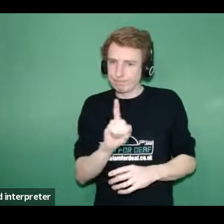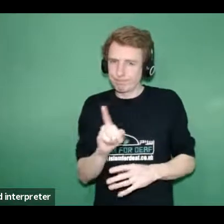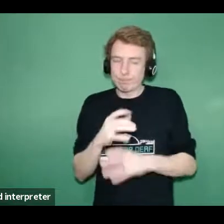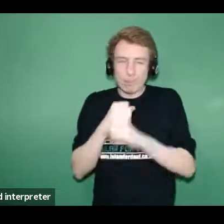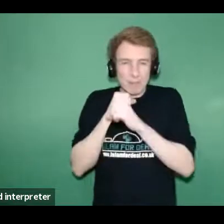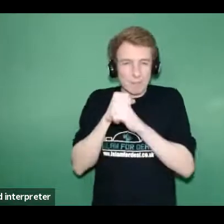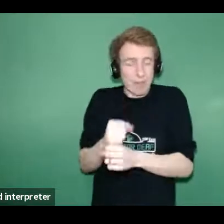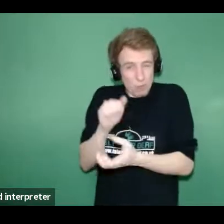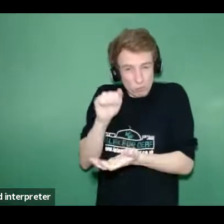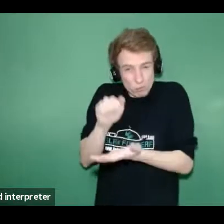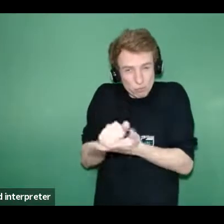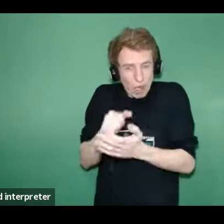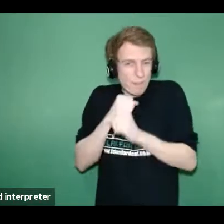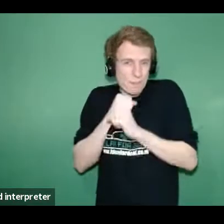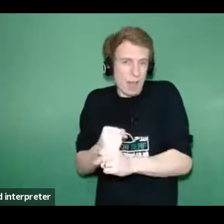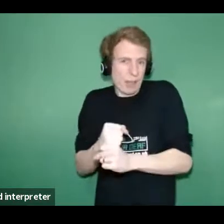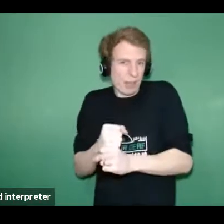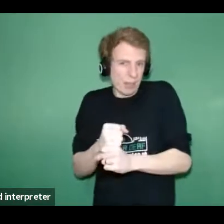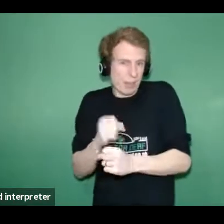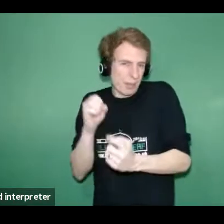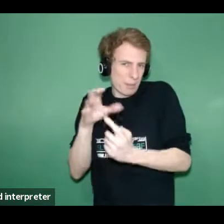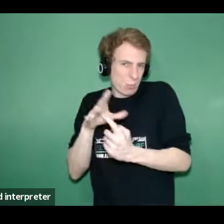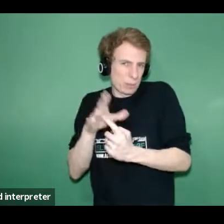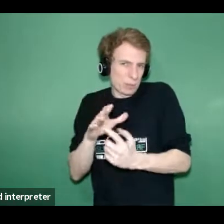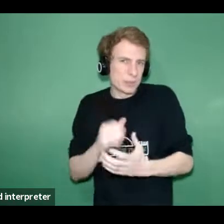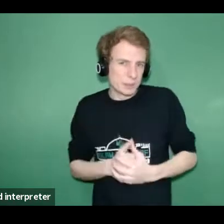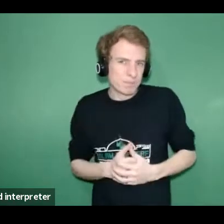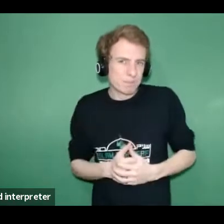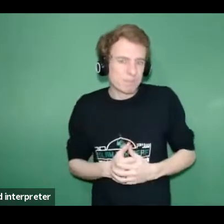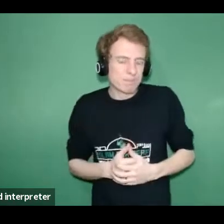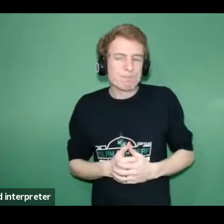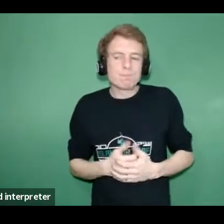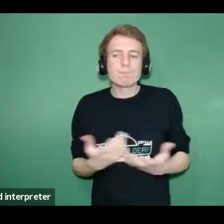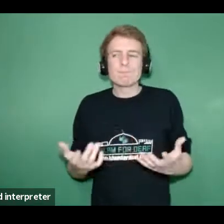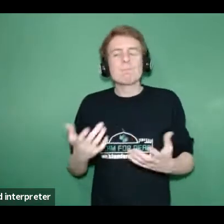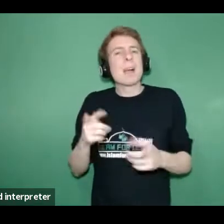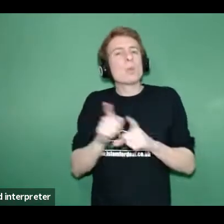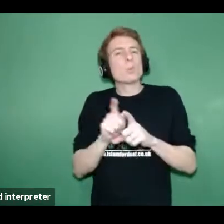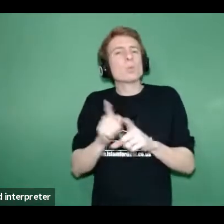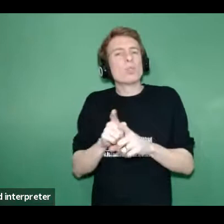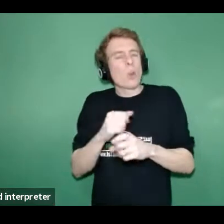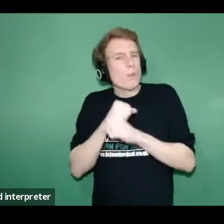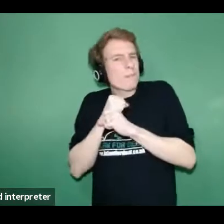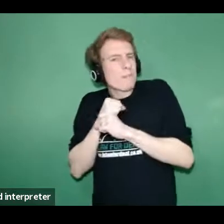of faith and that they have this type of faith that increases.